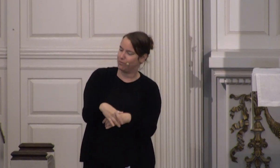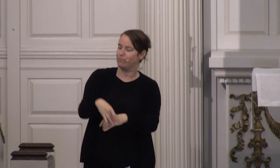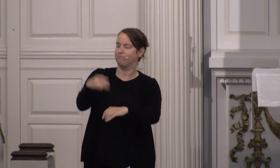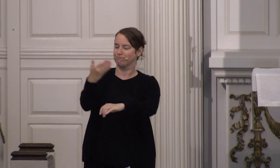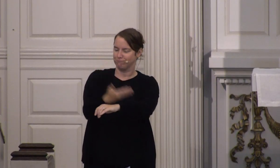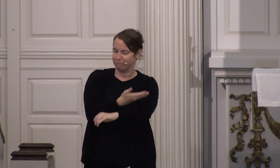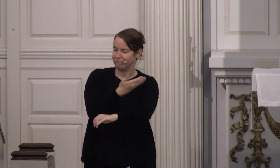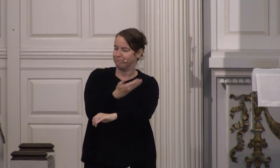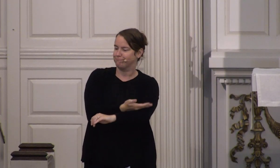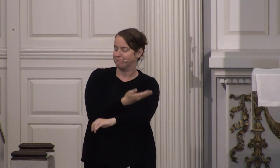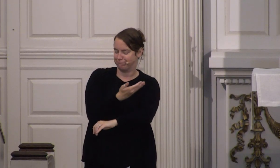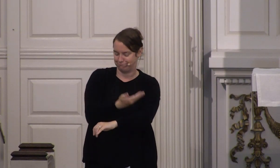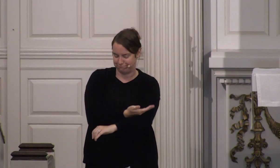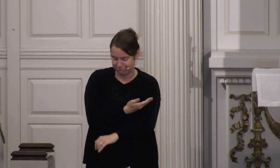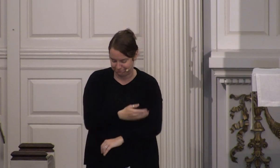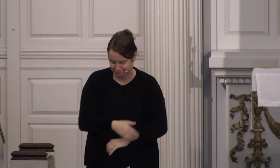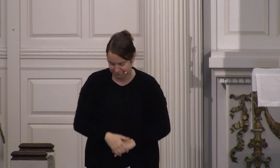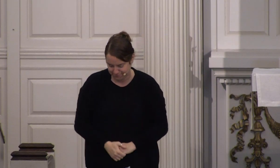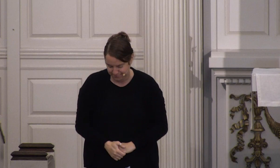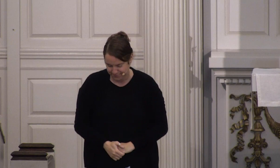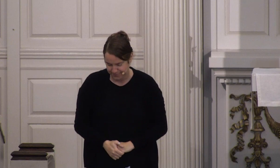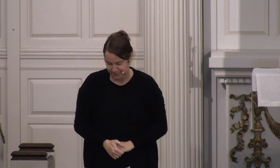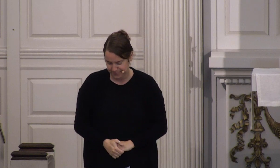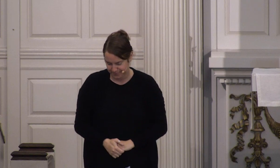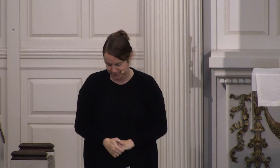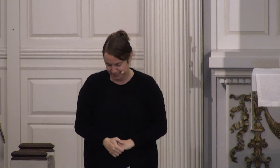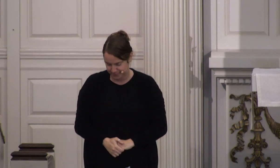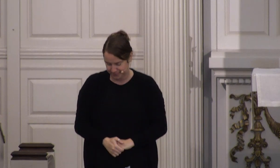the face of the